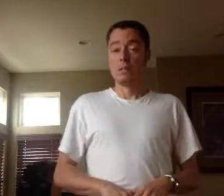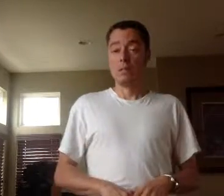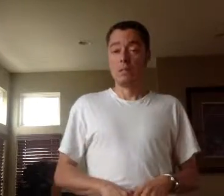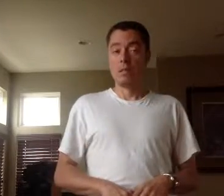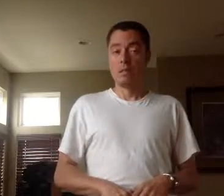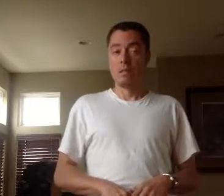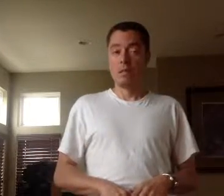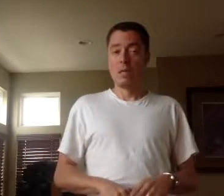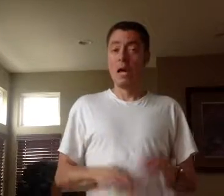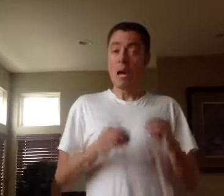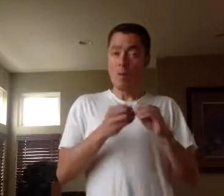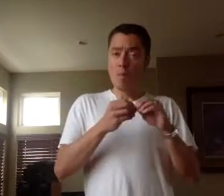more than,